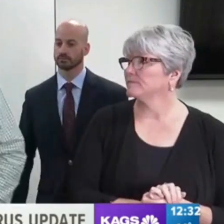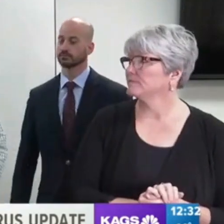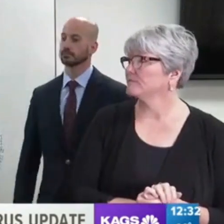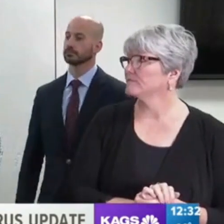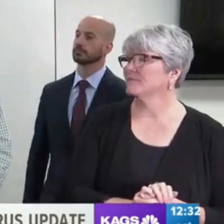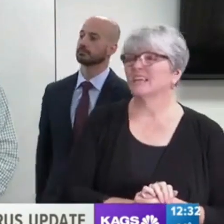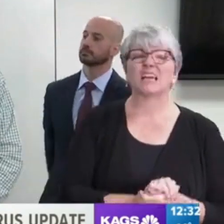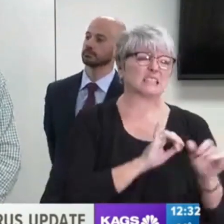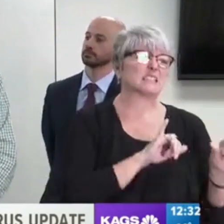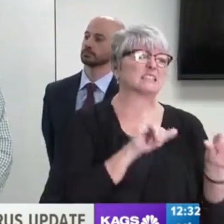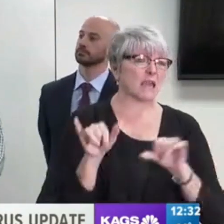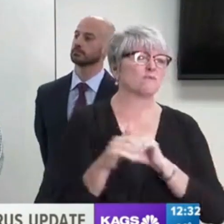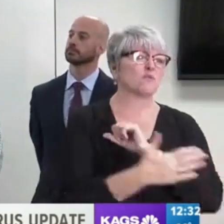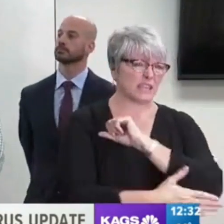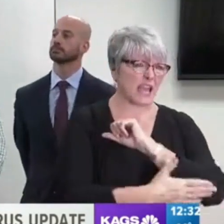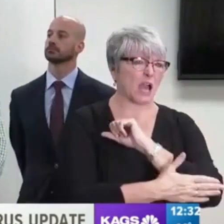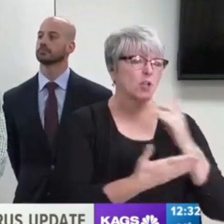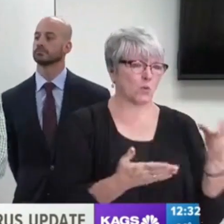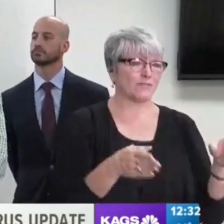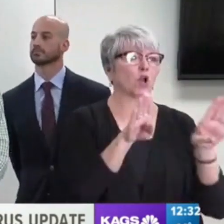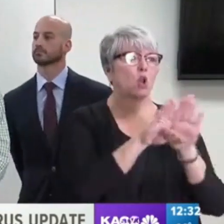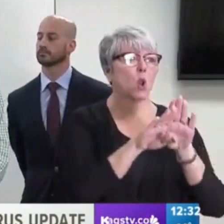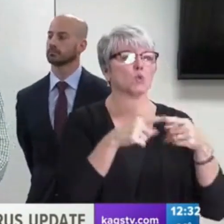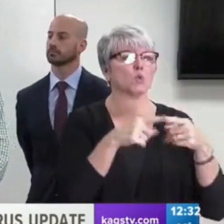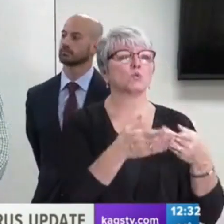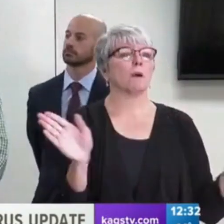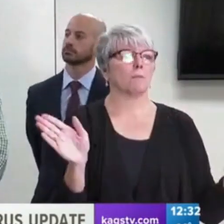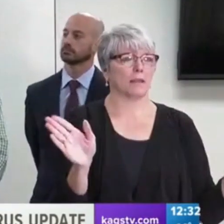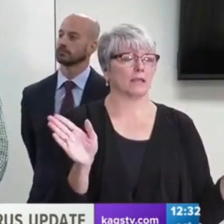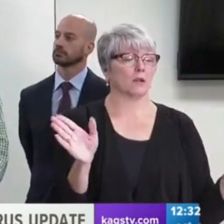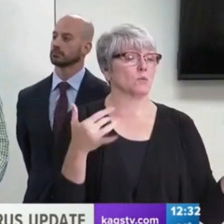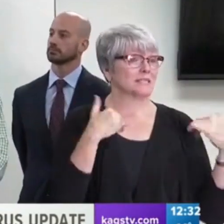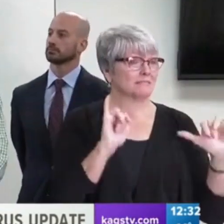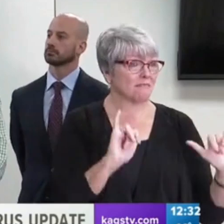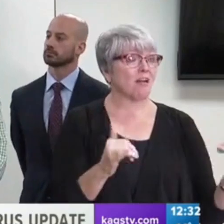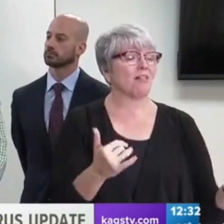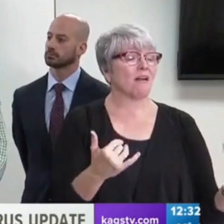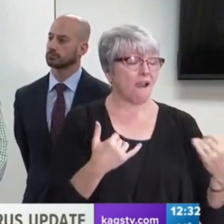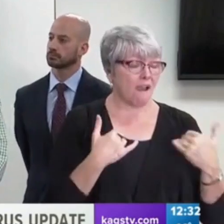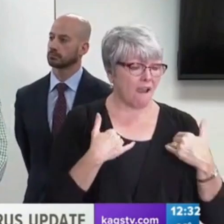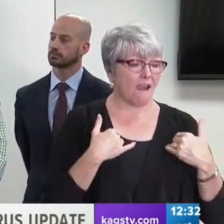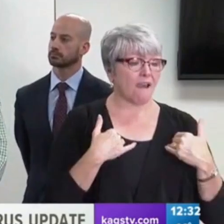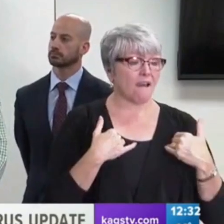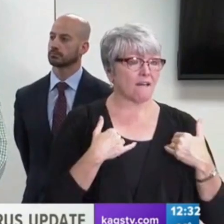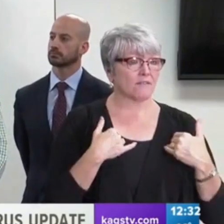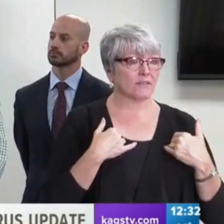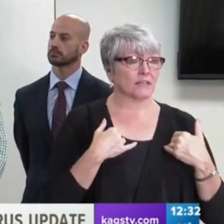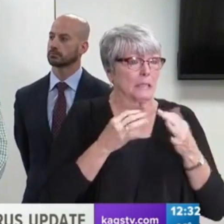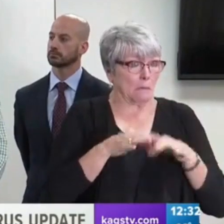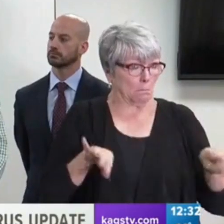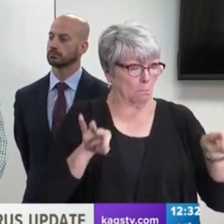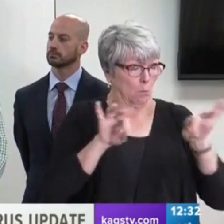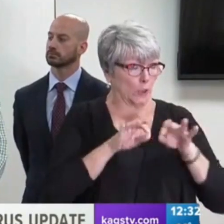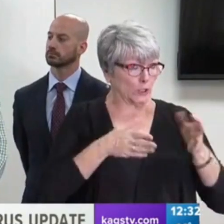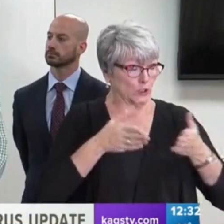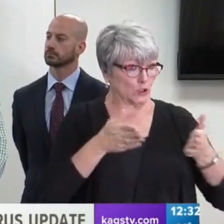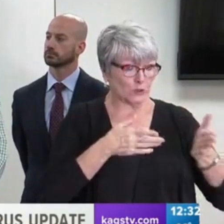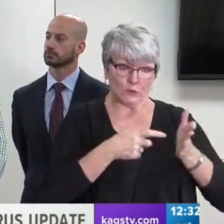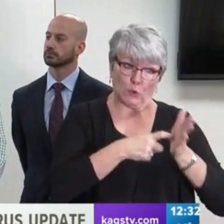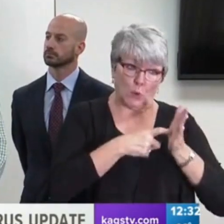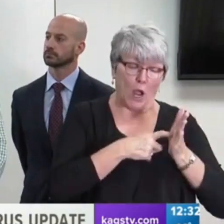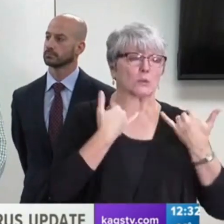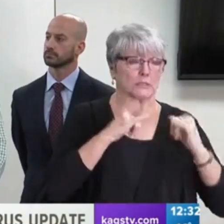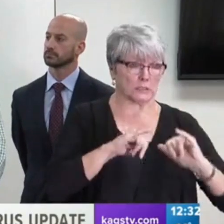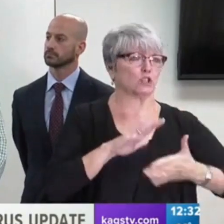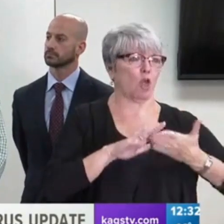It's much the same with the county. We've closed to the public. We still have we have essential services that remain